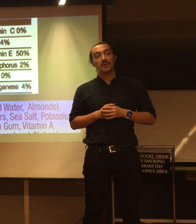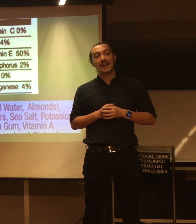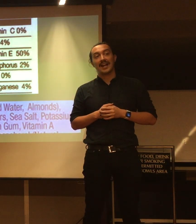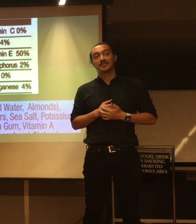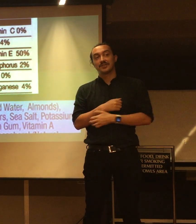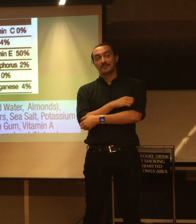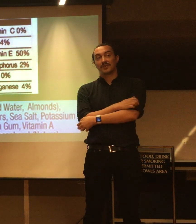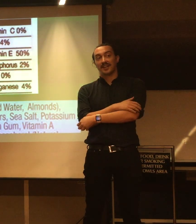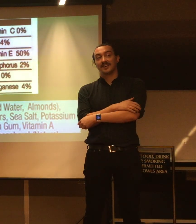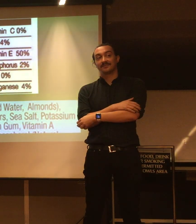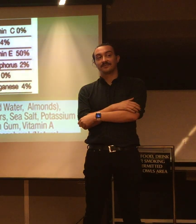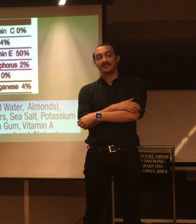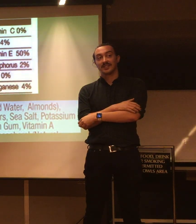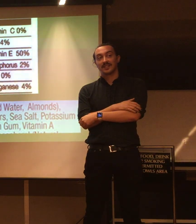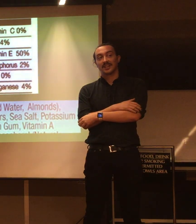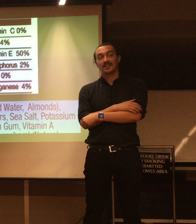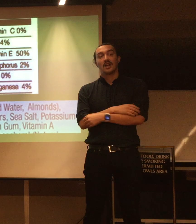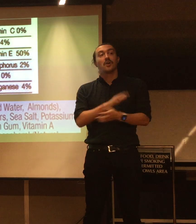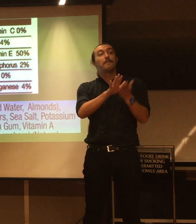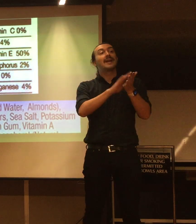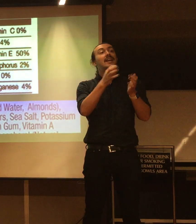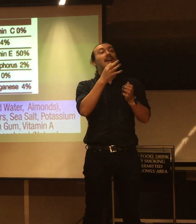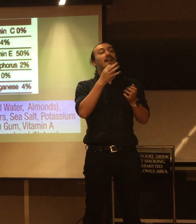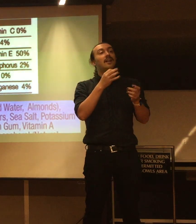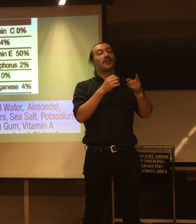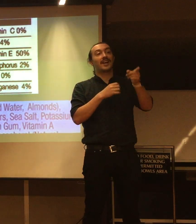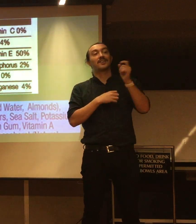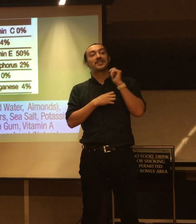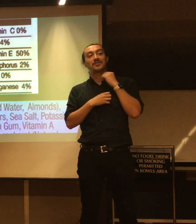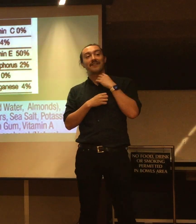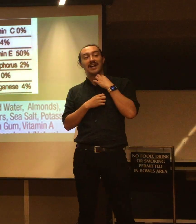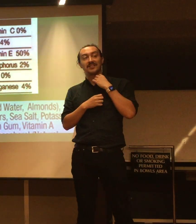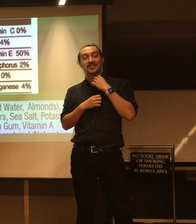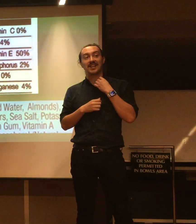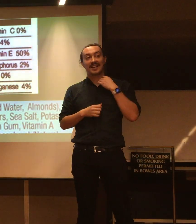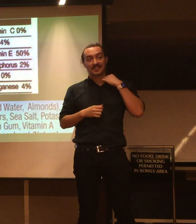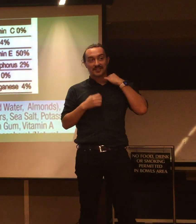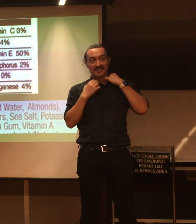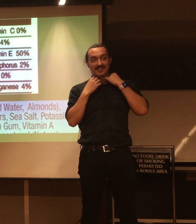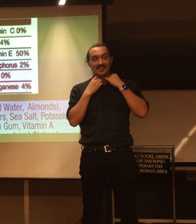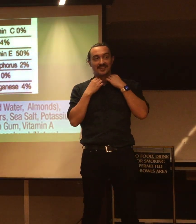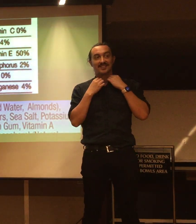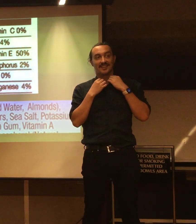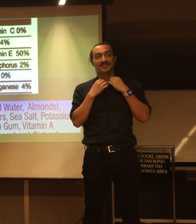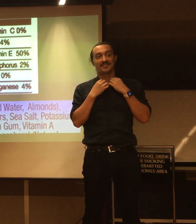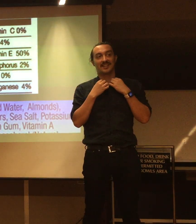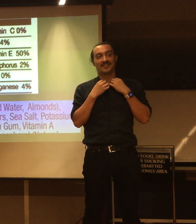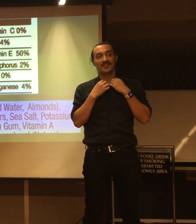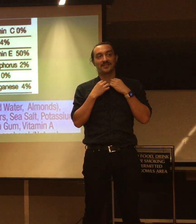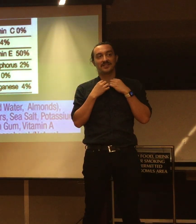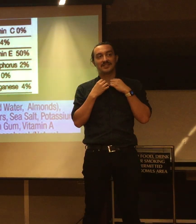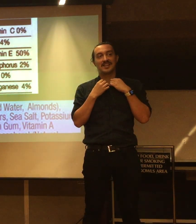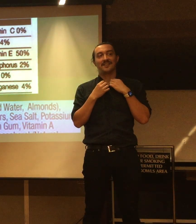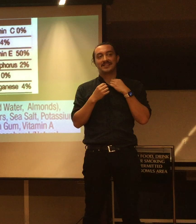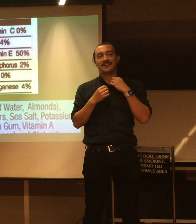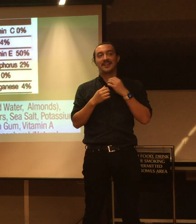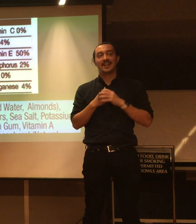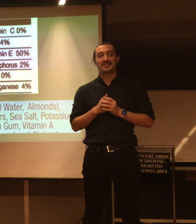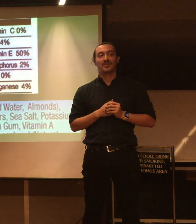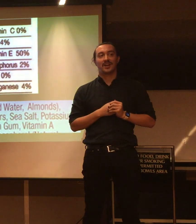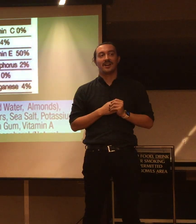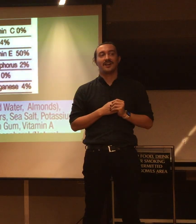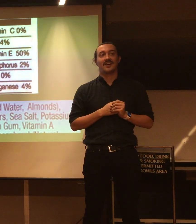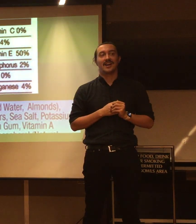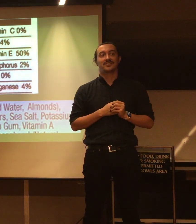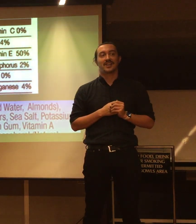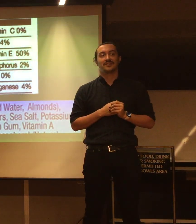So what about lactose milk? Yeah. Yeah, so lactose-free milk. Oh yeah, because I do have an allergy to lactose. Yeah. So dairy and